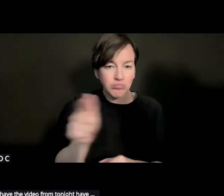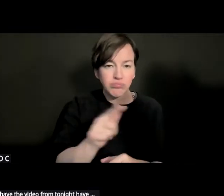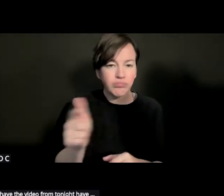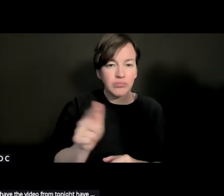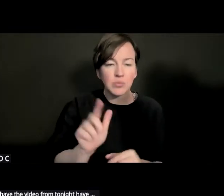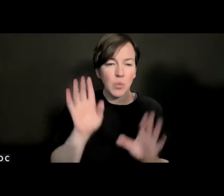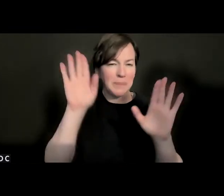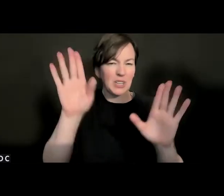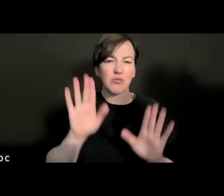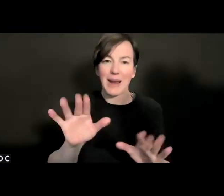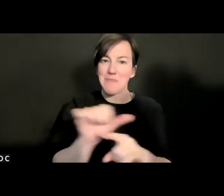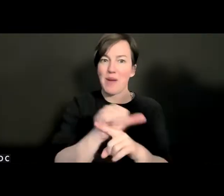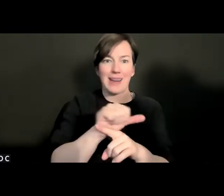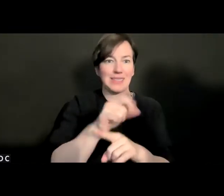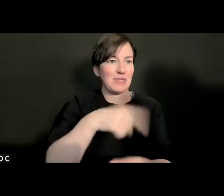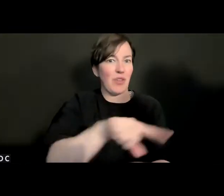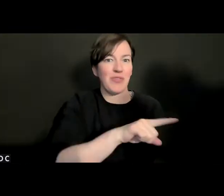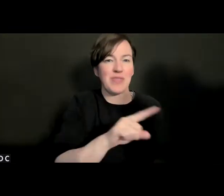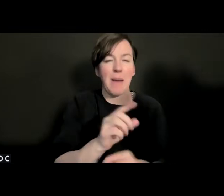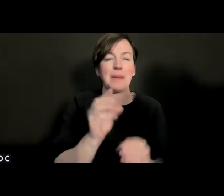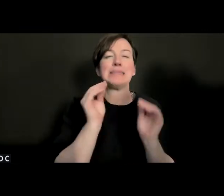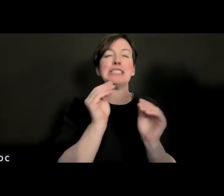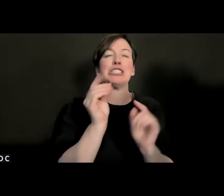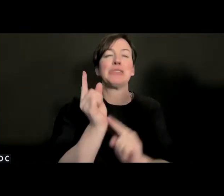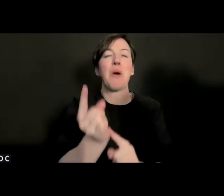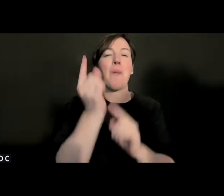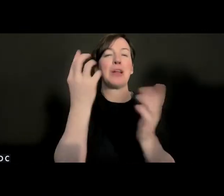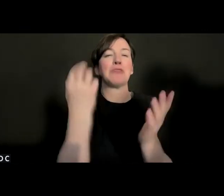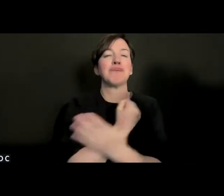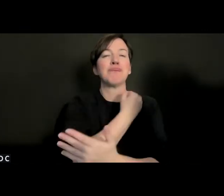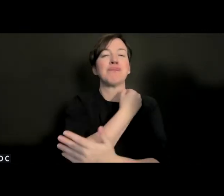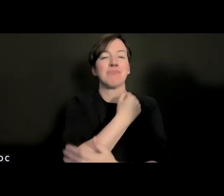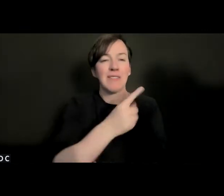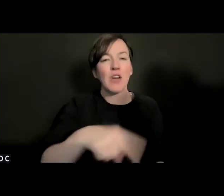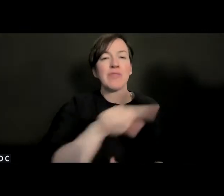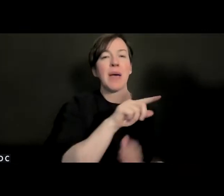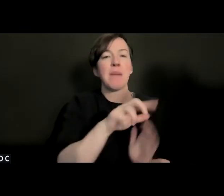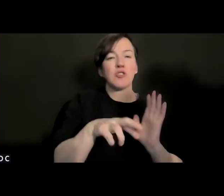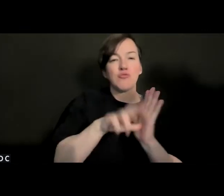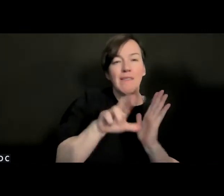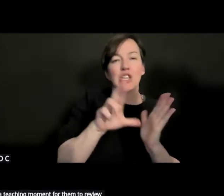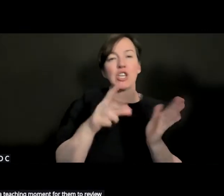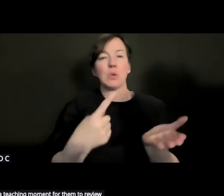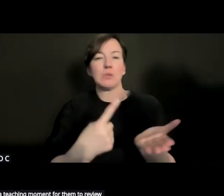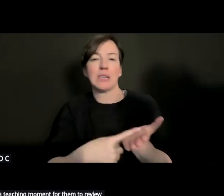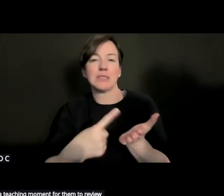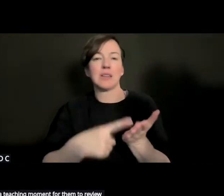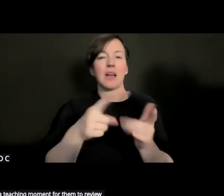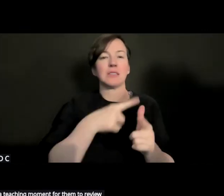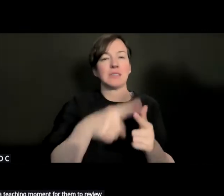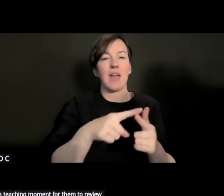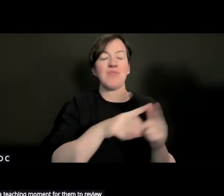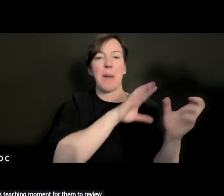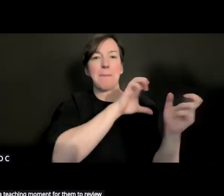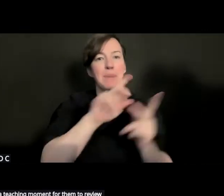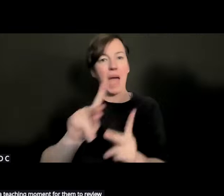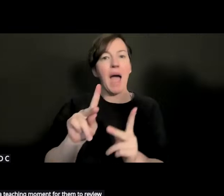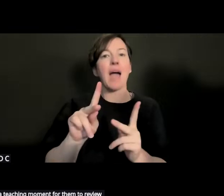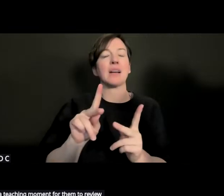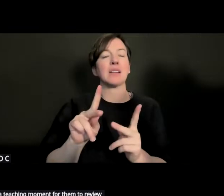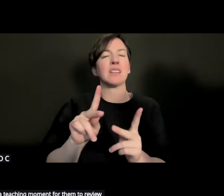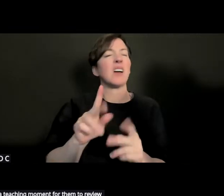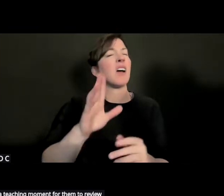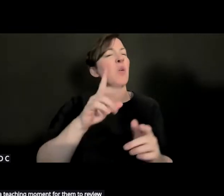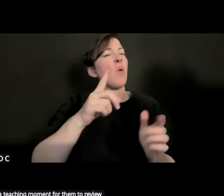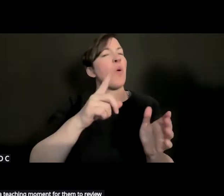great exercise for them, a teaching moment for them to I like that. review it, discuss it, and then bring back to us. What's the